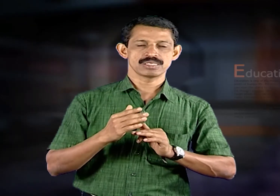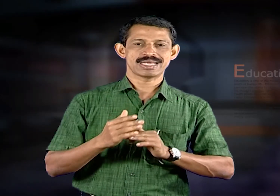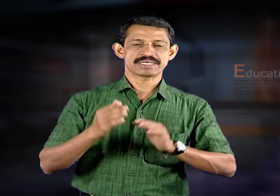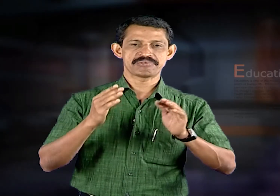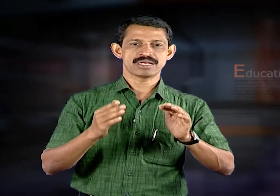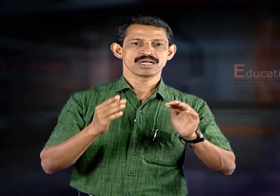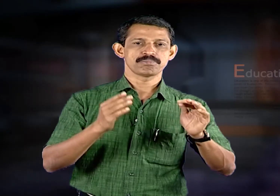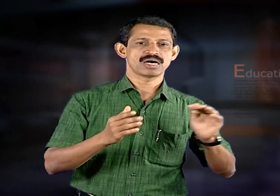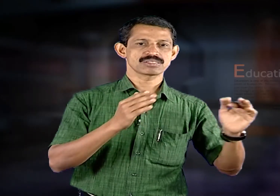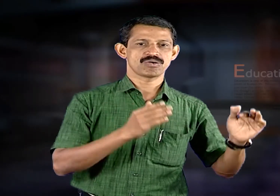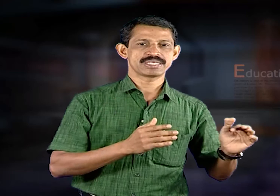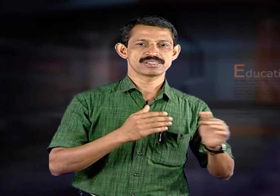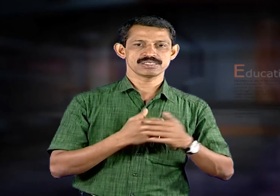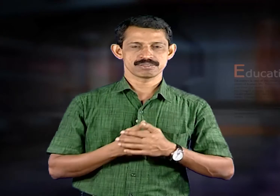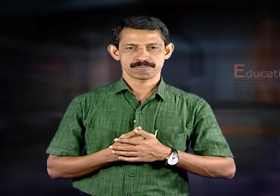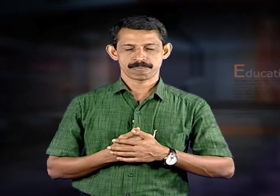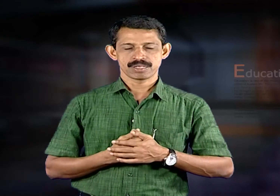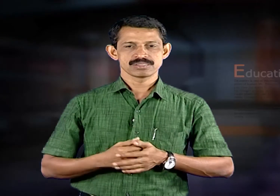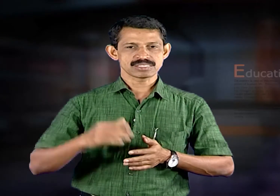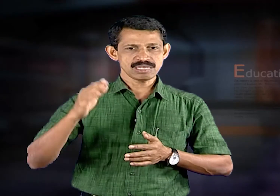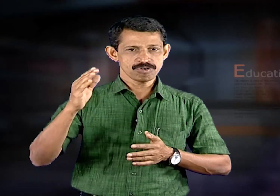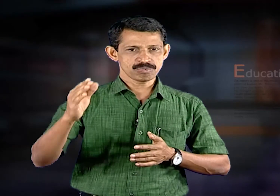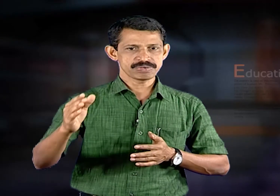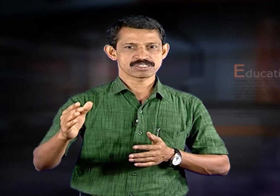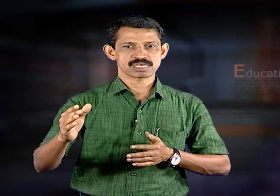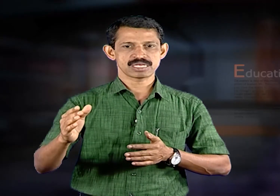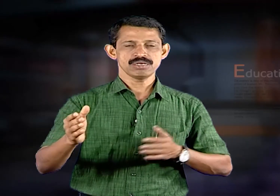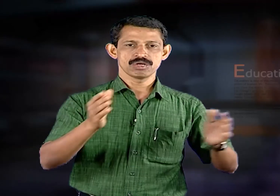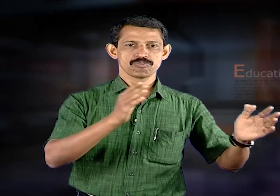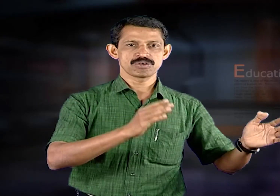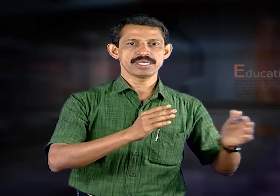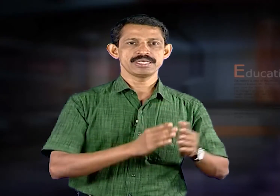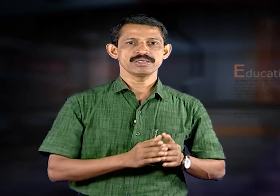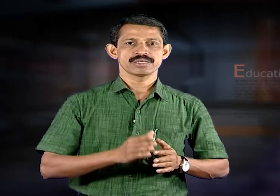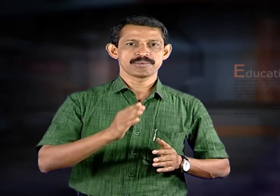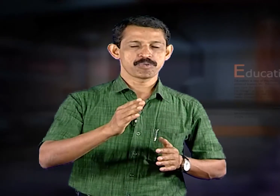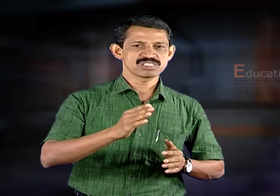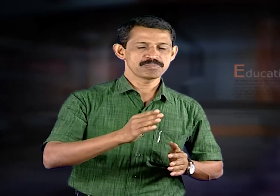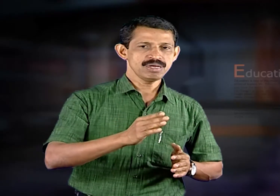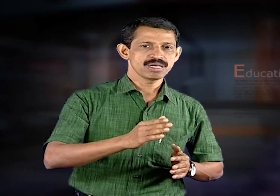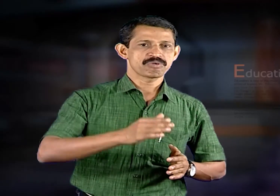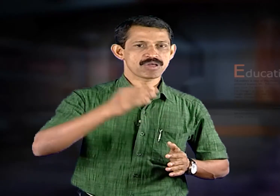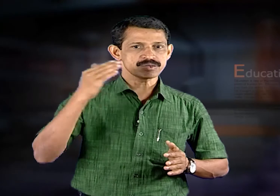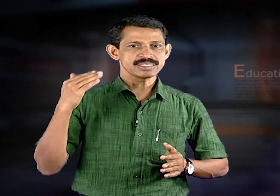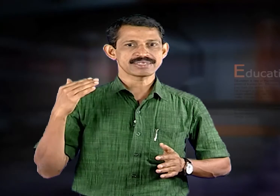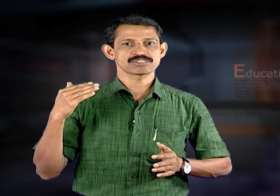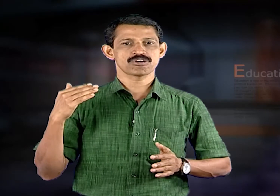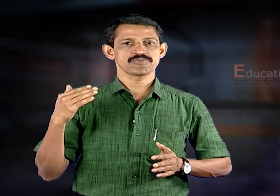and even mass audiences. Such a form of instruction would be impossible without the techniques of